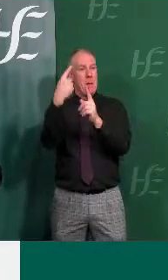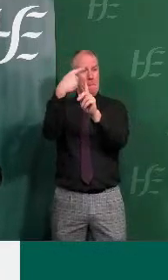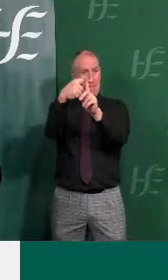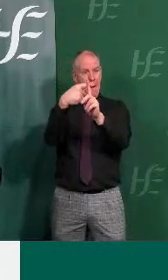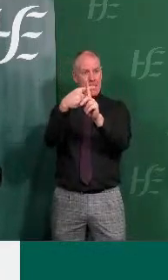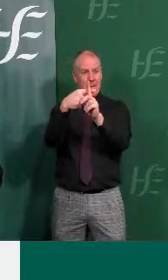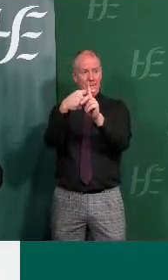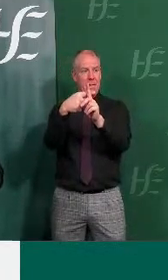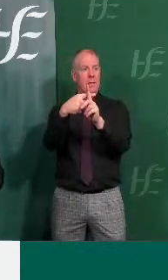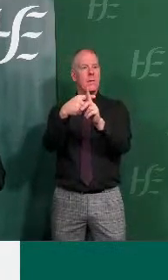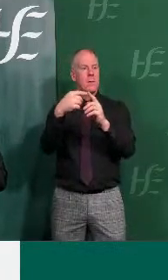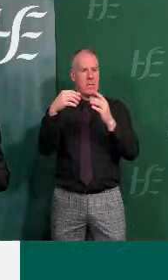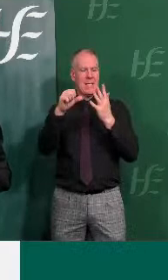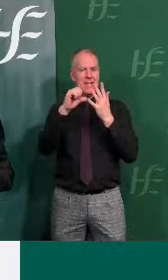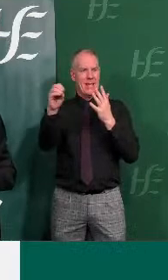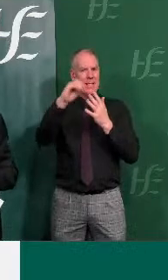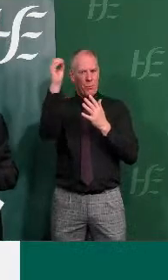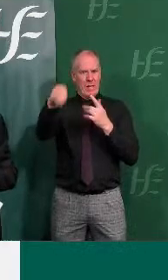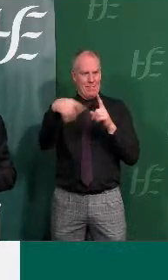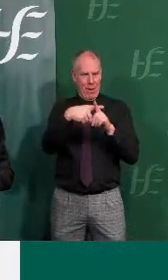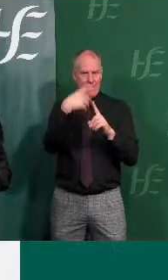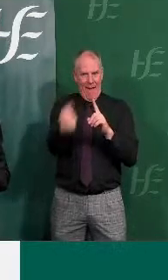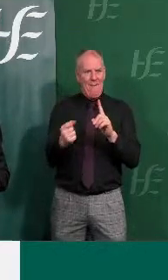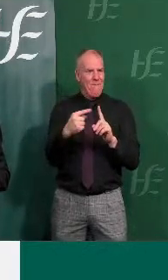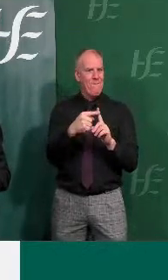positivity level now over 60%.